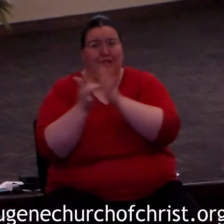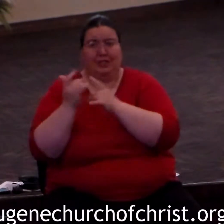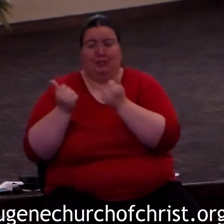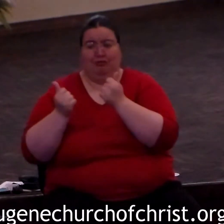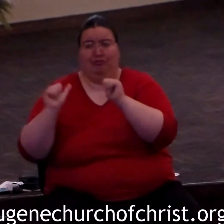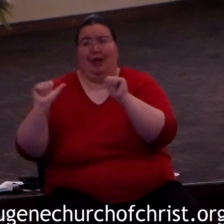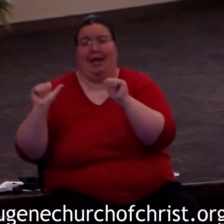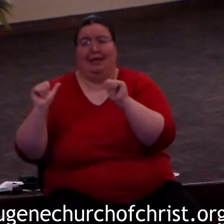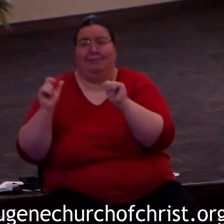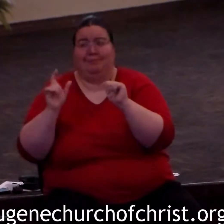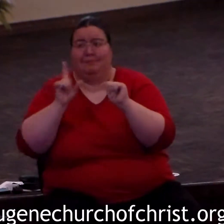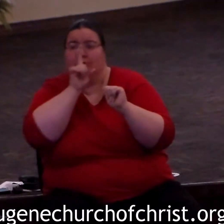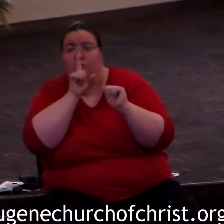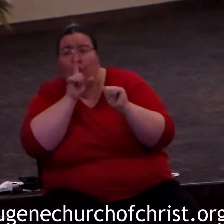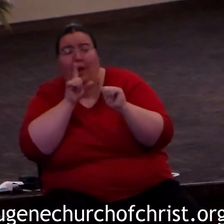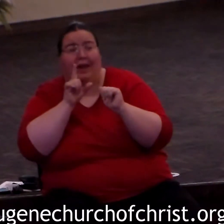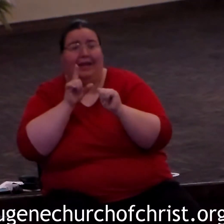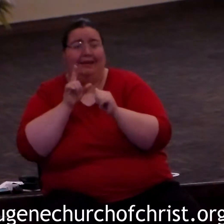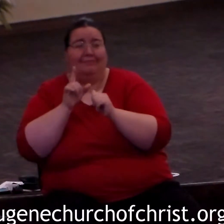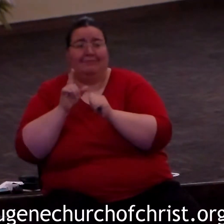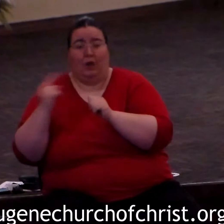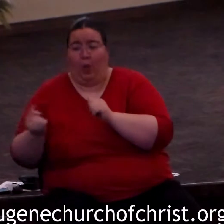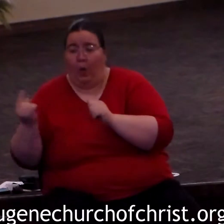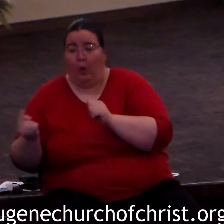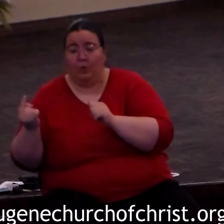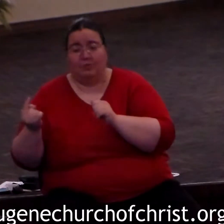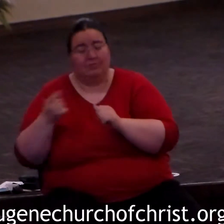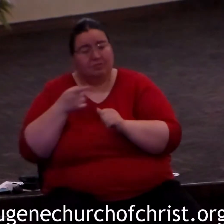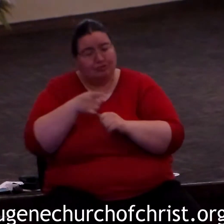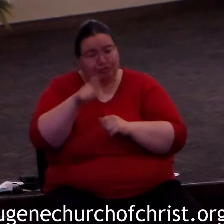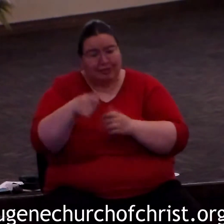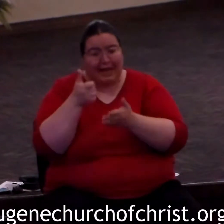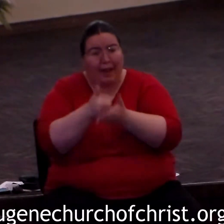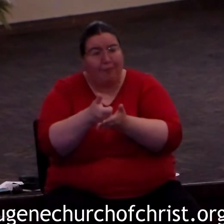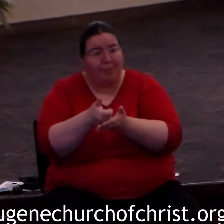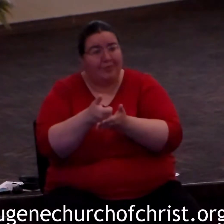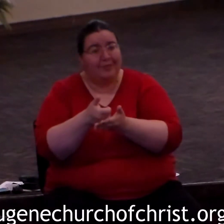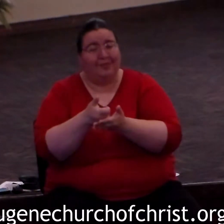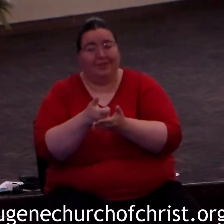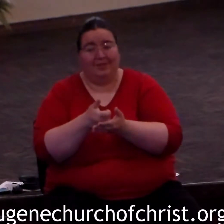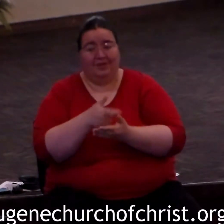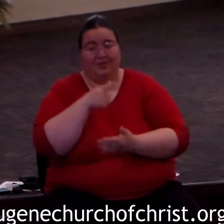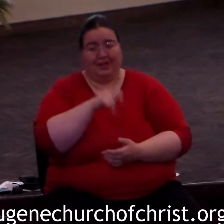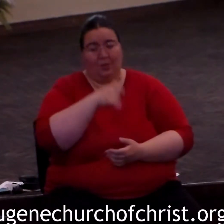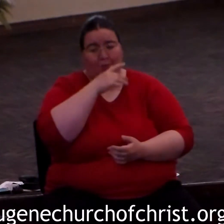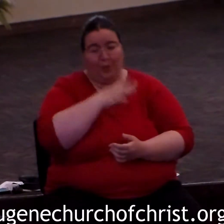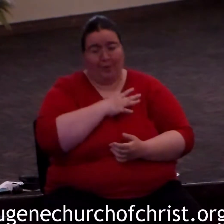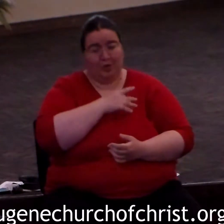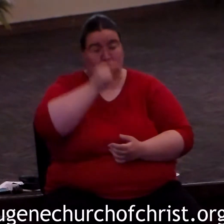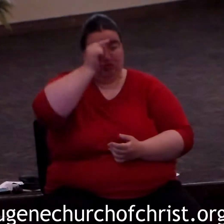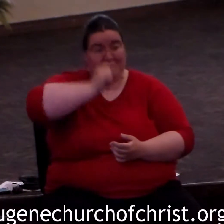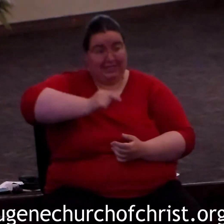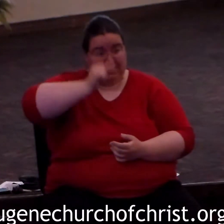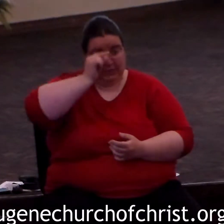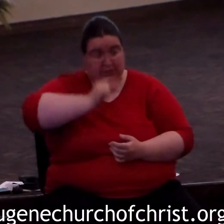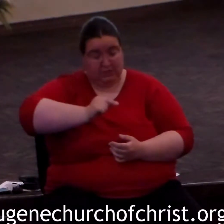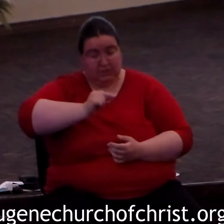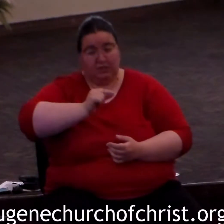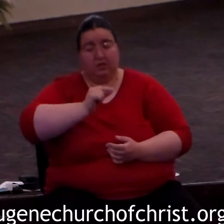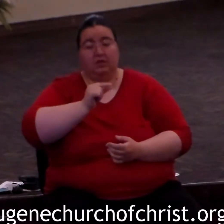he's there. She needs his help for her daughter. Now, the woman was a Greek, born in Syria and Phoenicia. She begged Jesus to drive